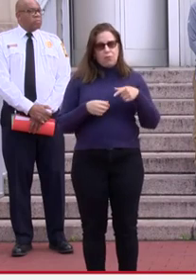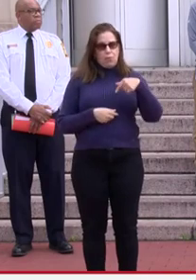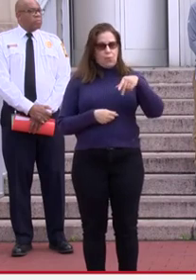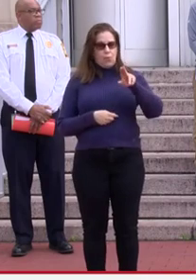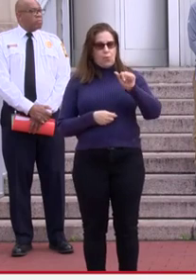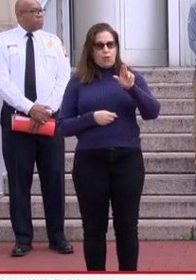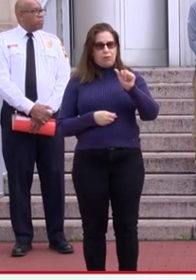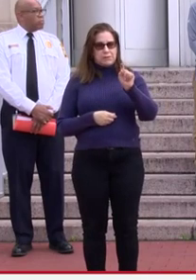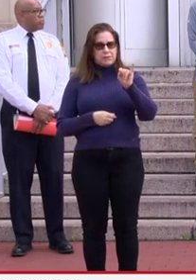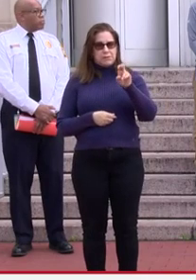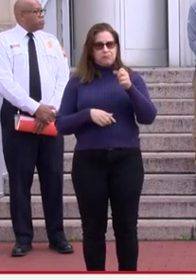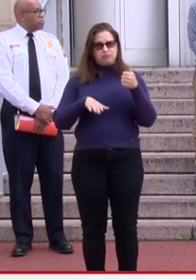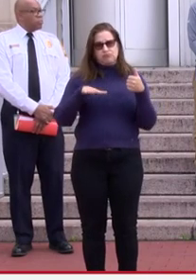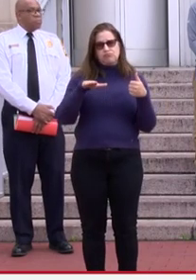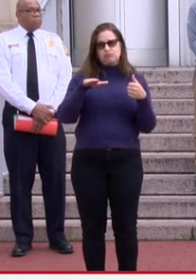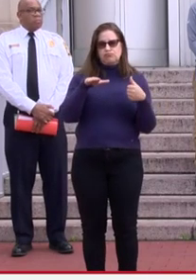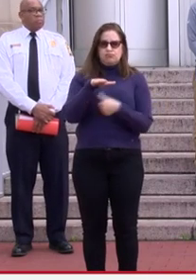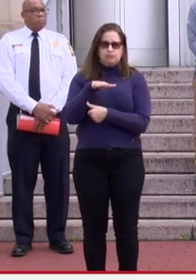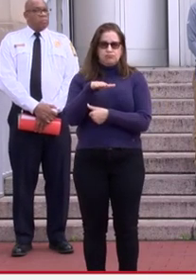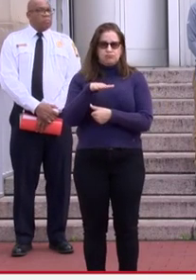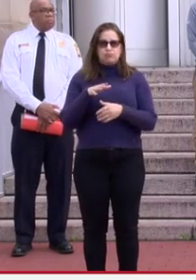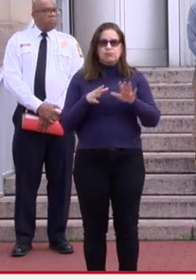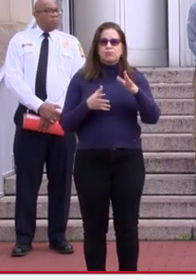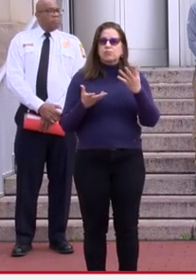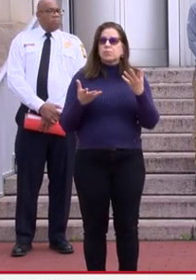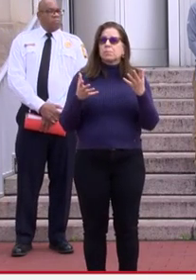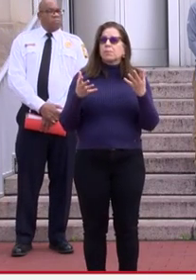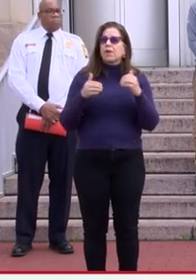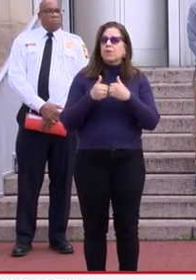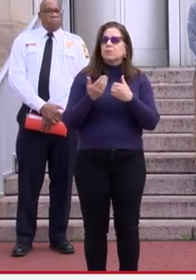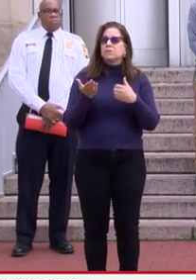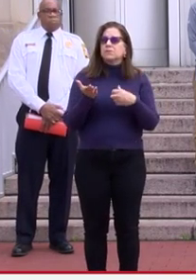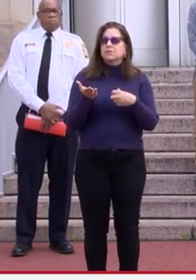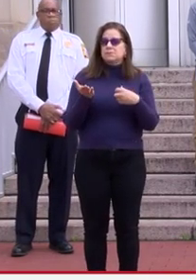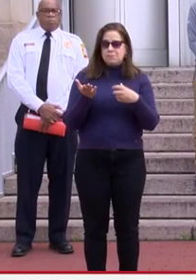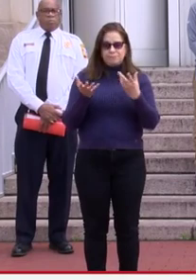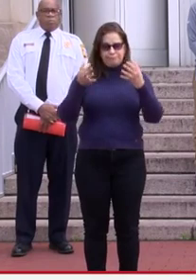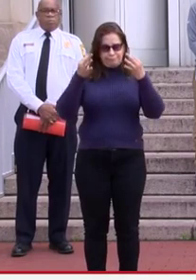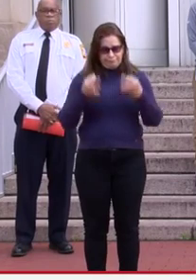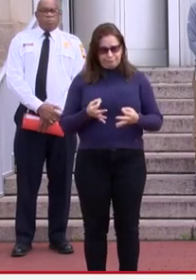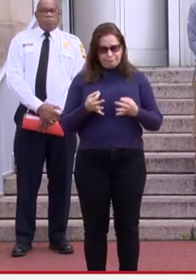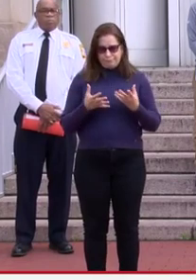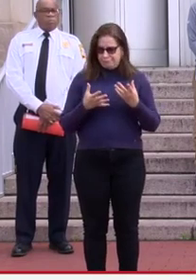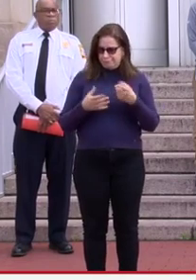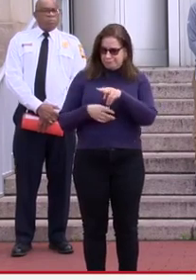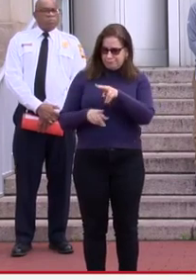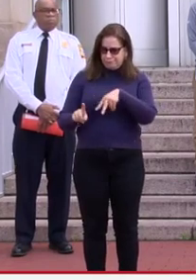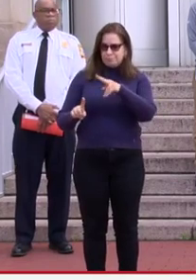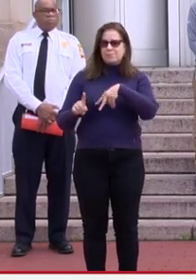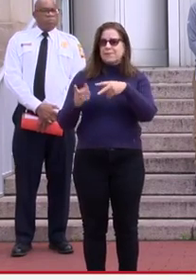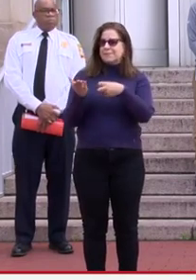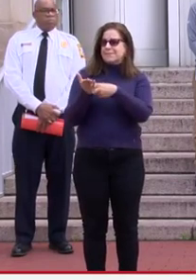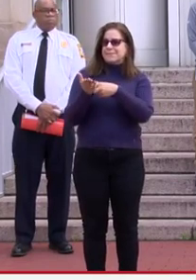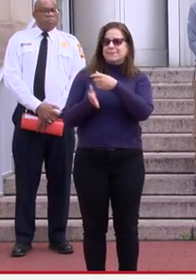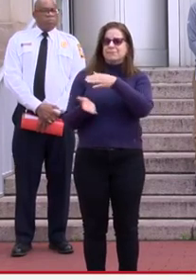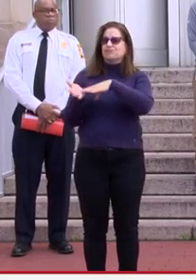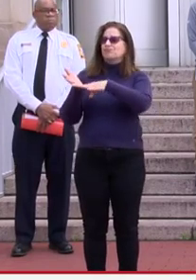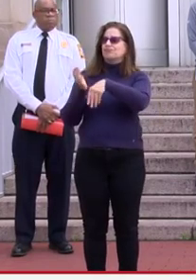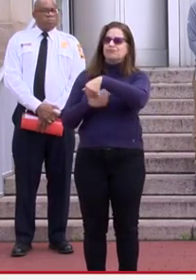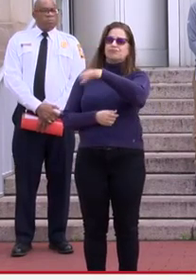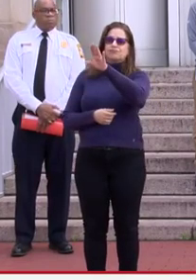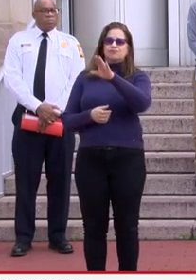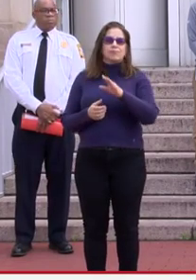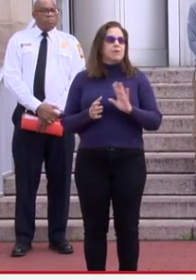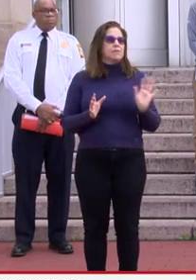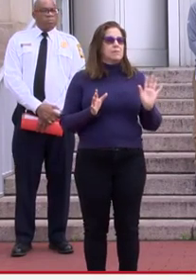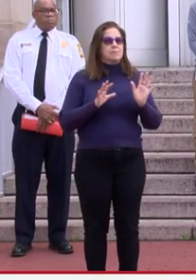for the officers to issue a citation or make it what is that? It's very detailed. I mean, if you want, I don't even know if we would